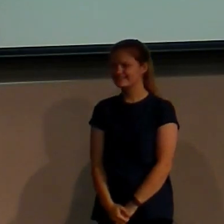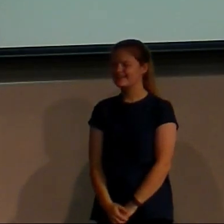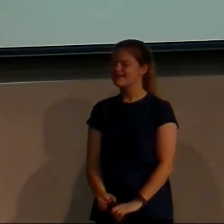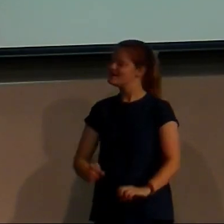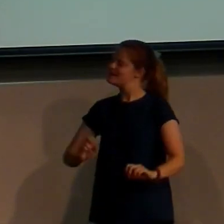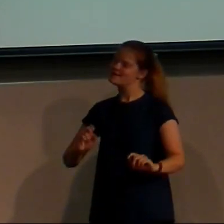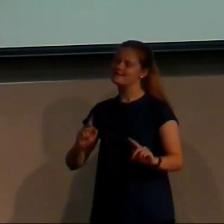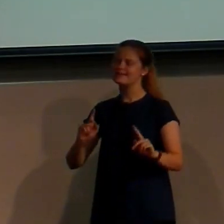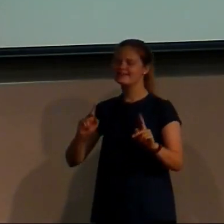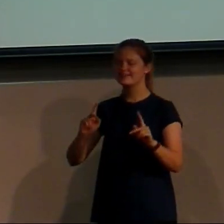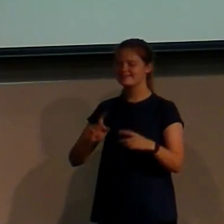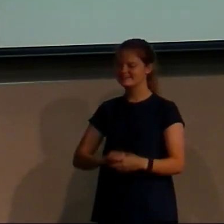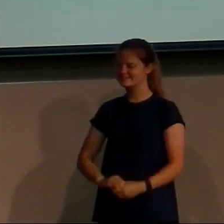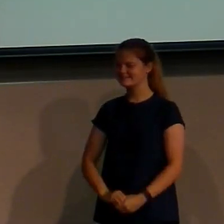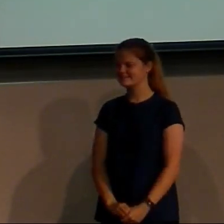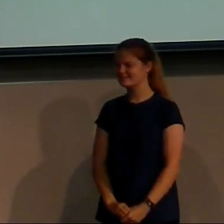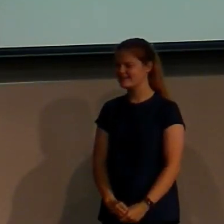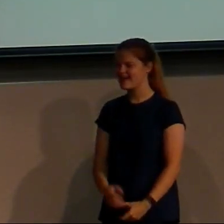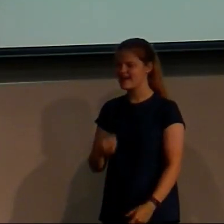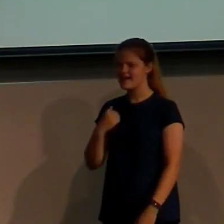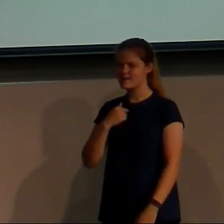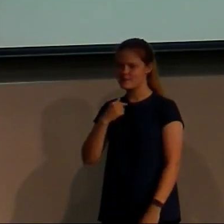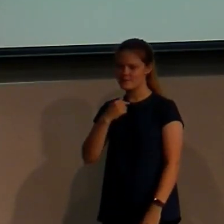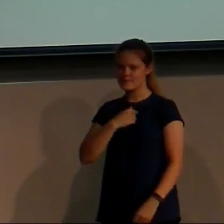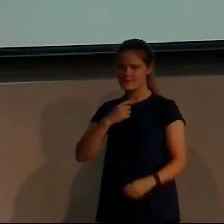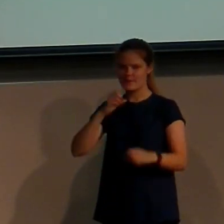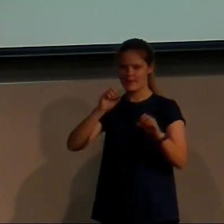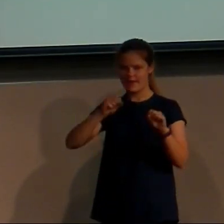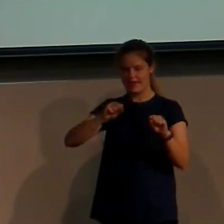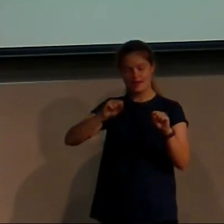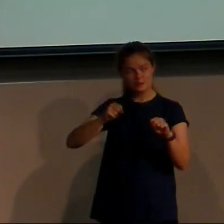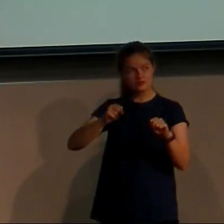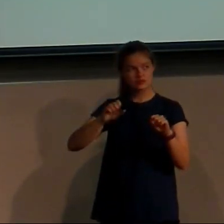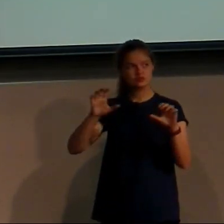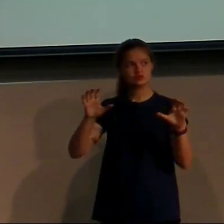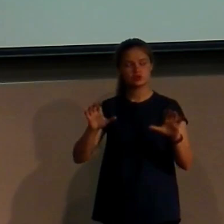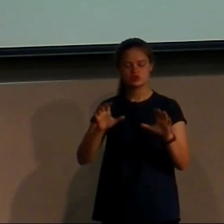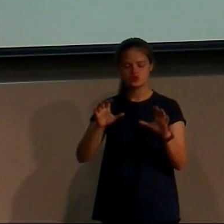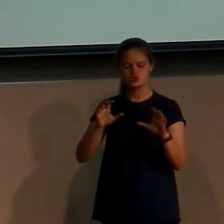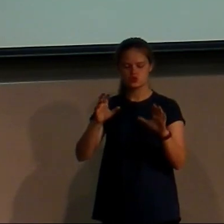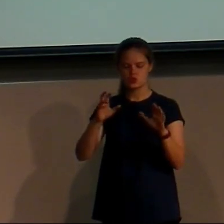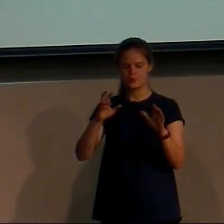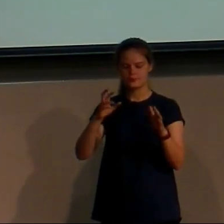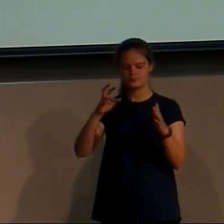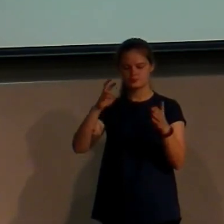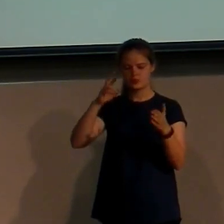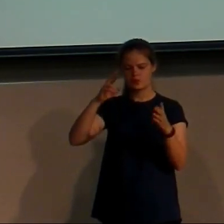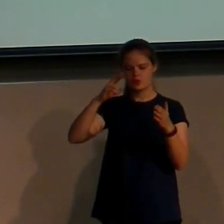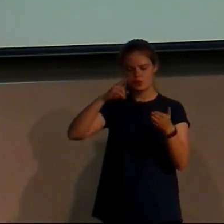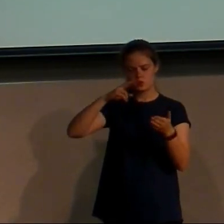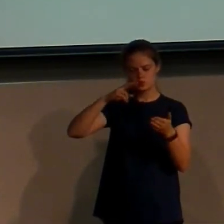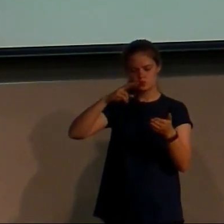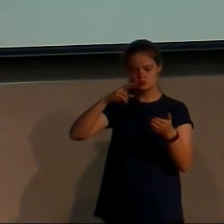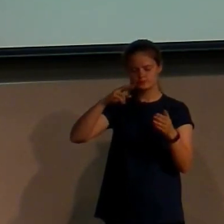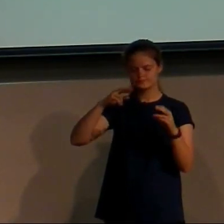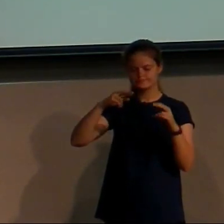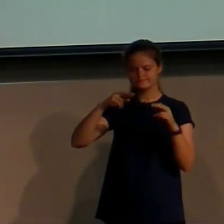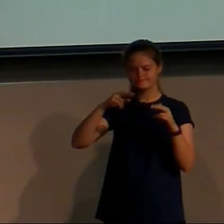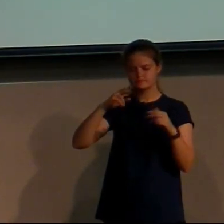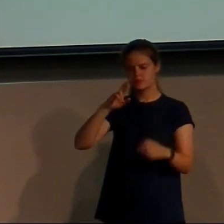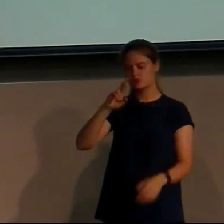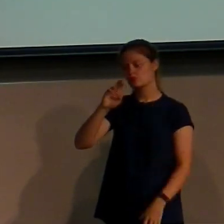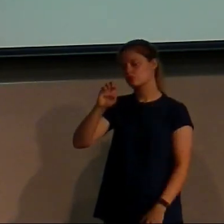All right. We were able to do a research for a possible Bible school